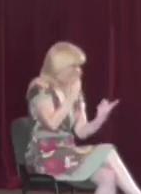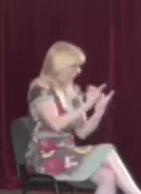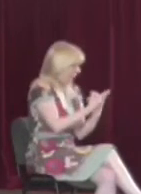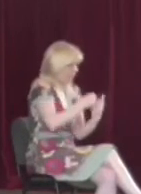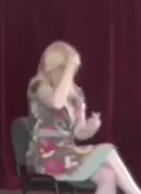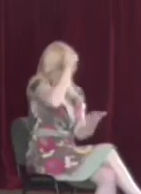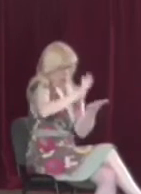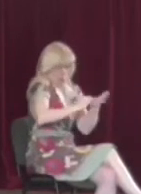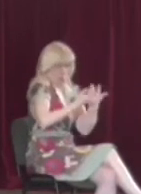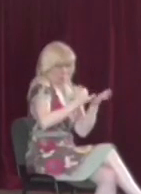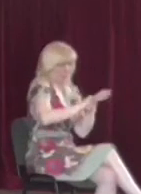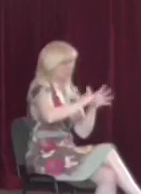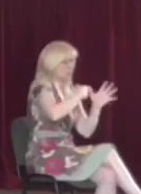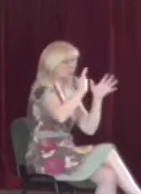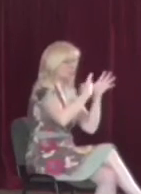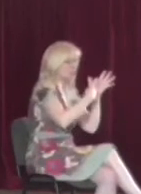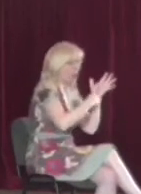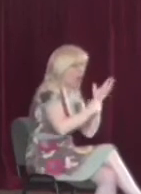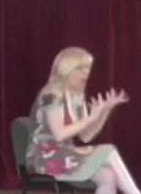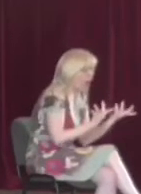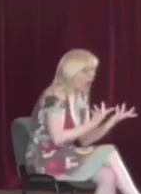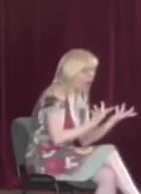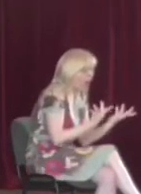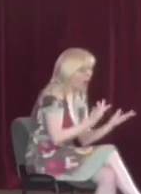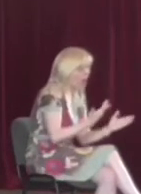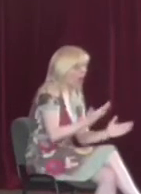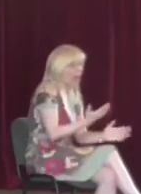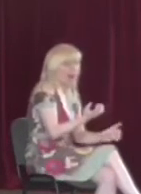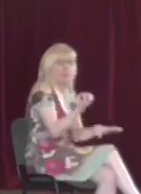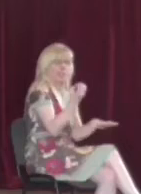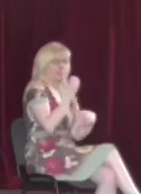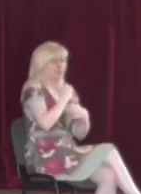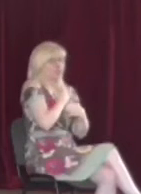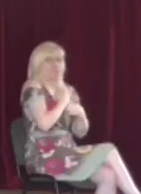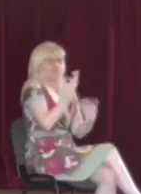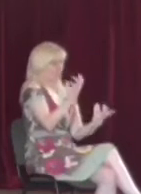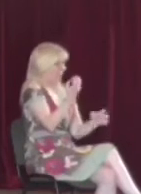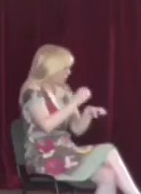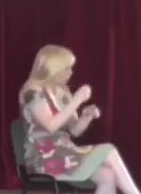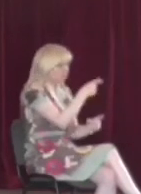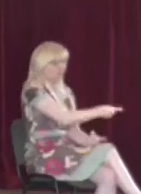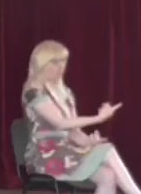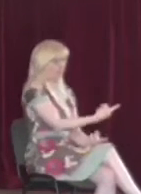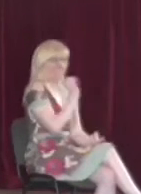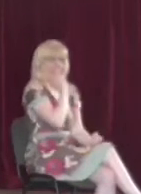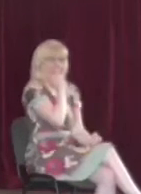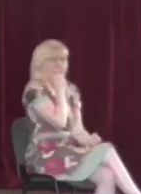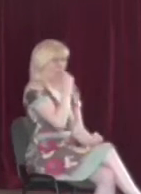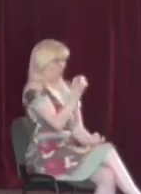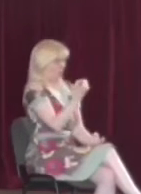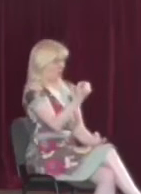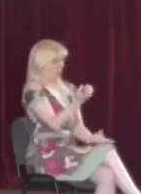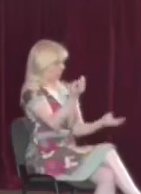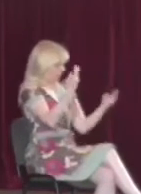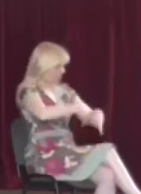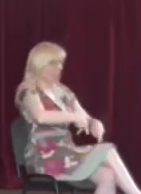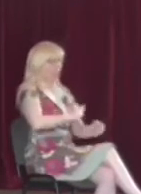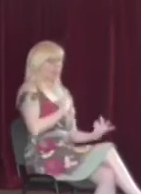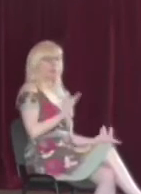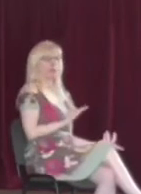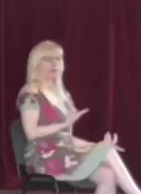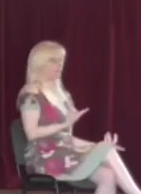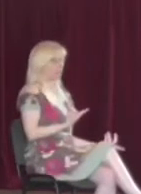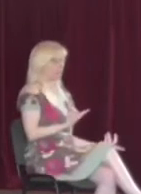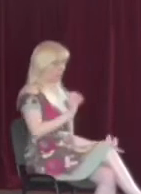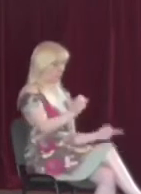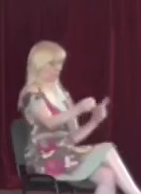he must suffer for my name. Then Ananias went to the house and entered it. Placing his hands on Saul, he said, Brother Saul, I